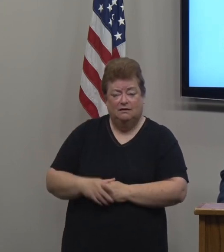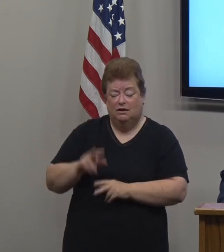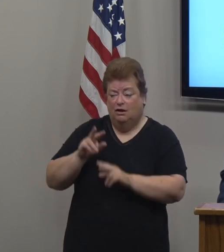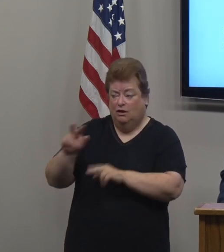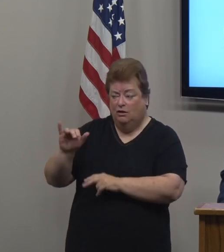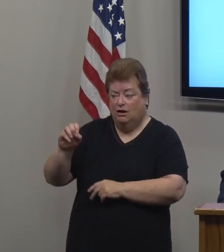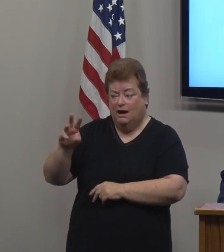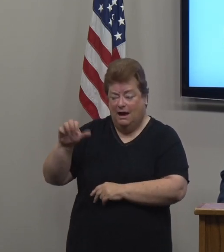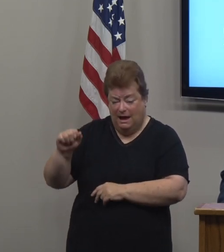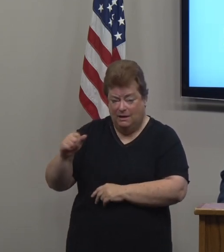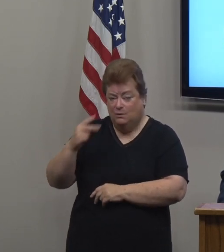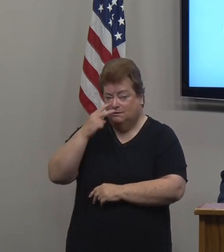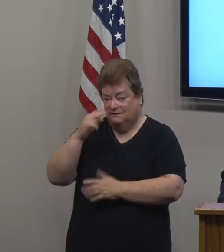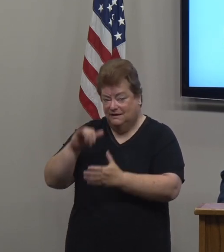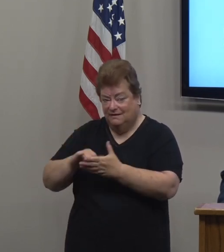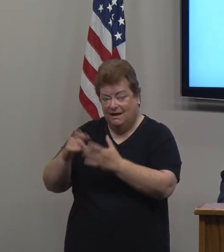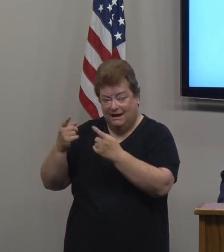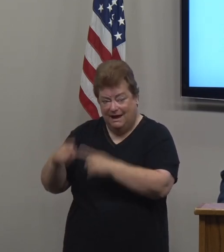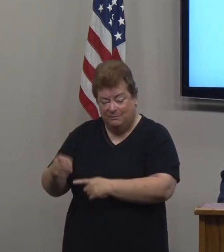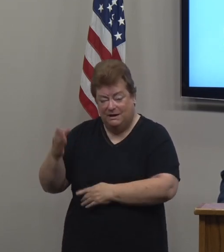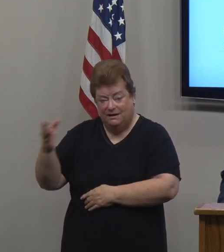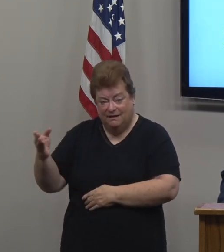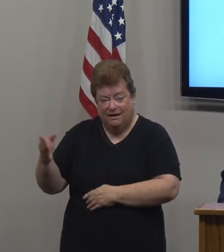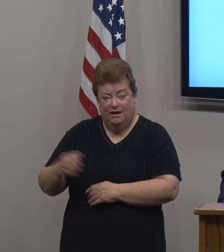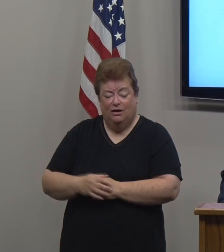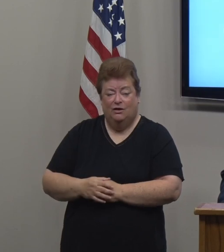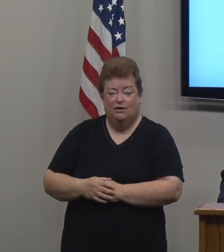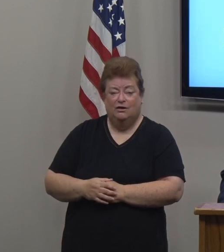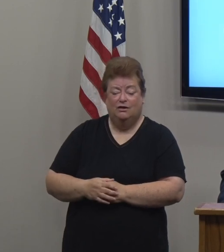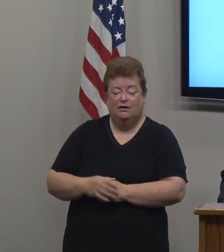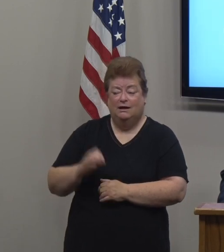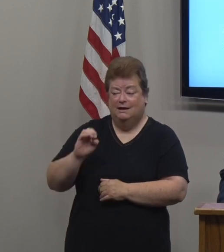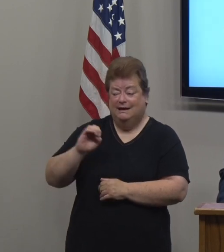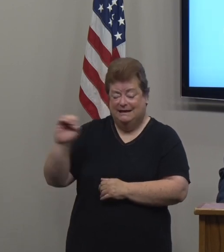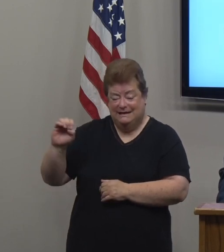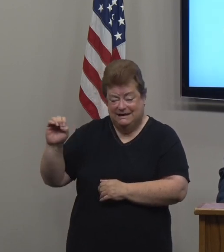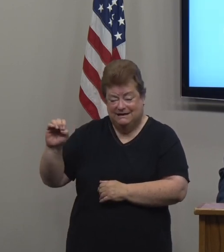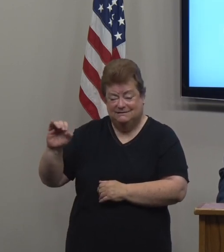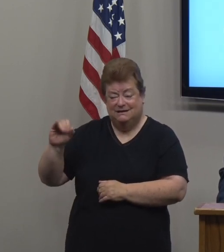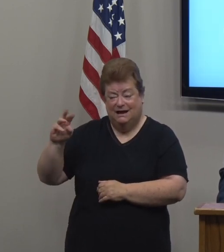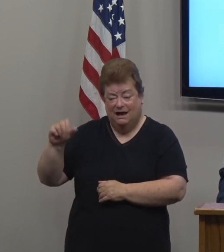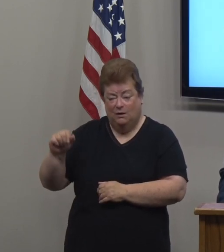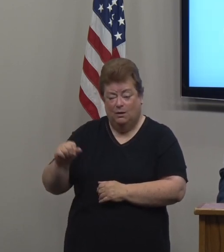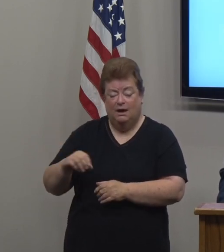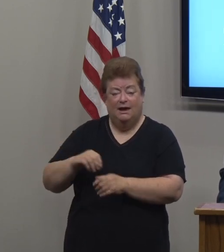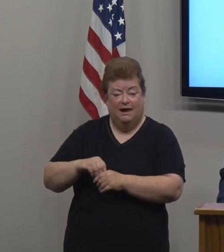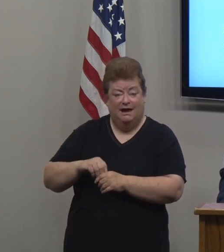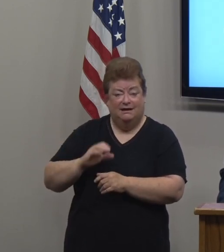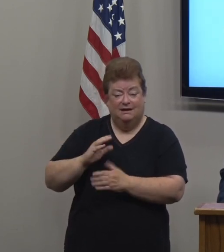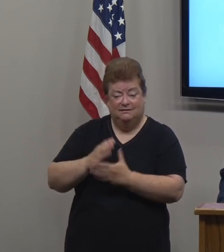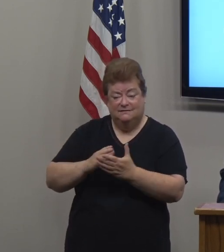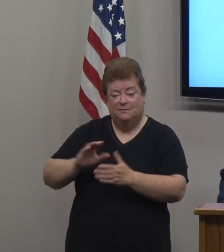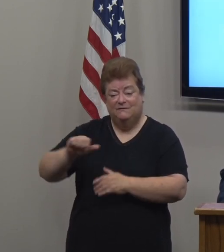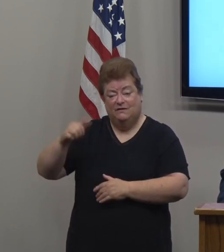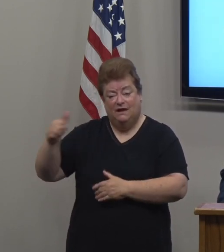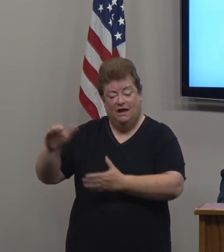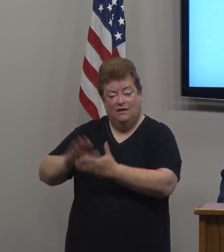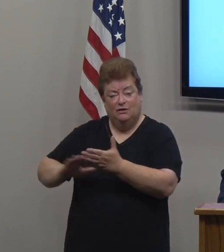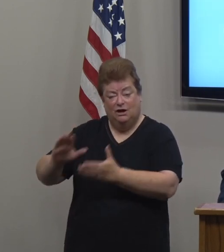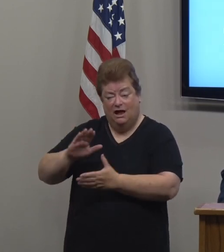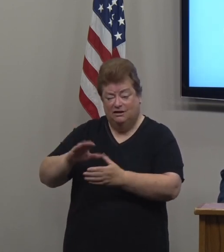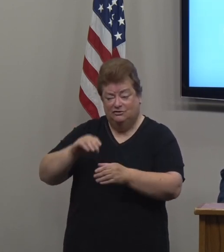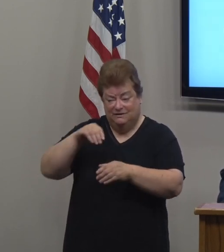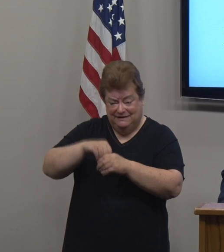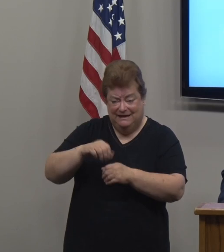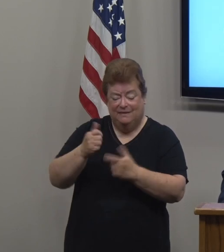Iowa and see that certainly, and what's happening to the east of us in Iowa, and in some of our other colleagues across the Big Ten.